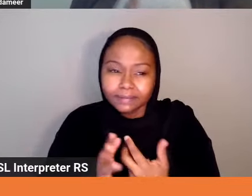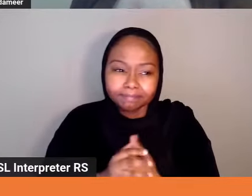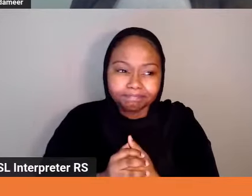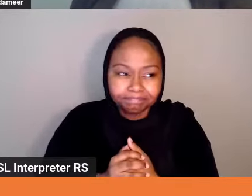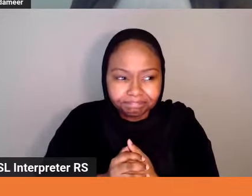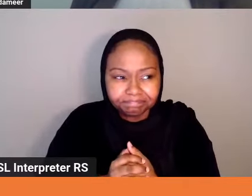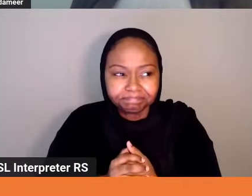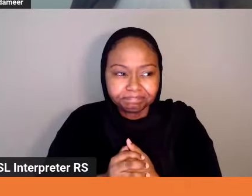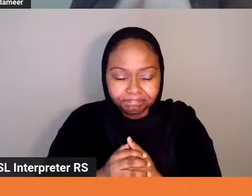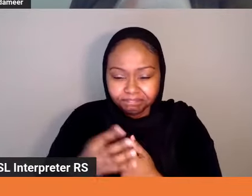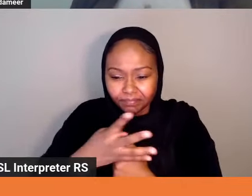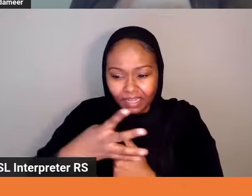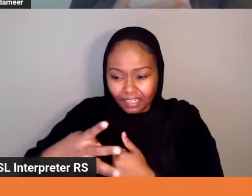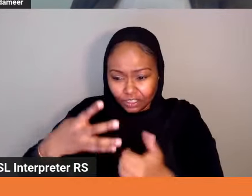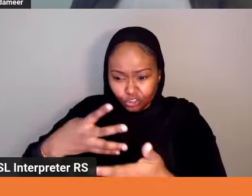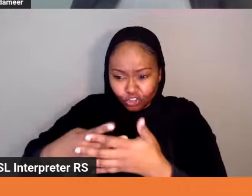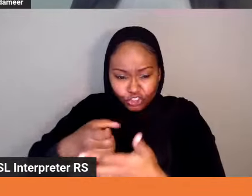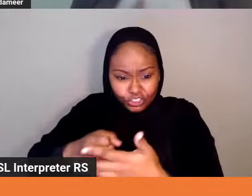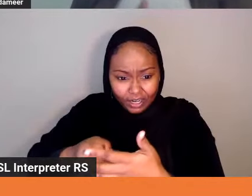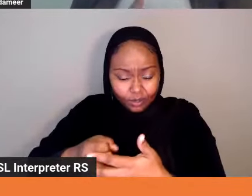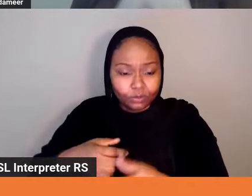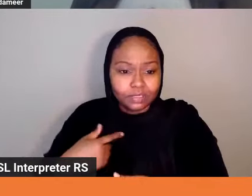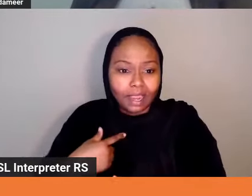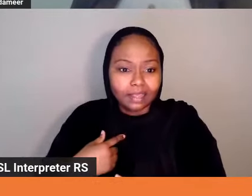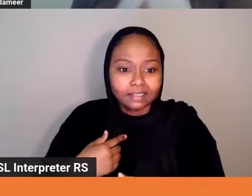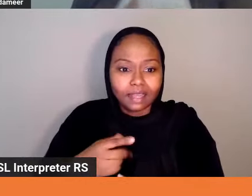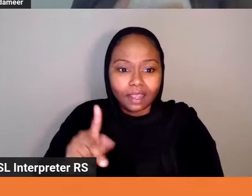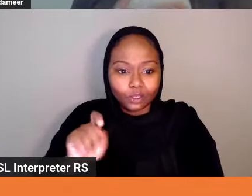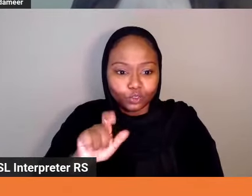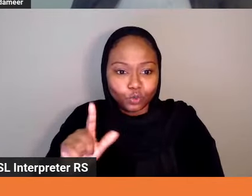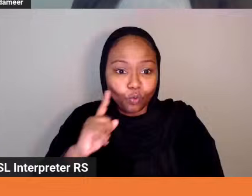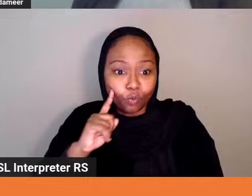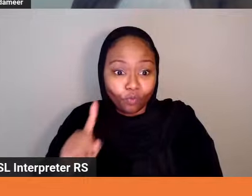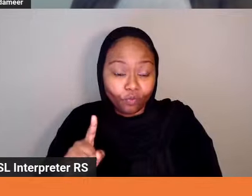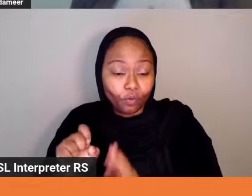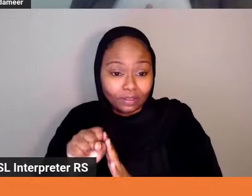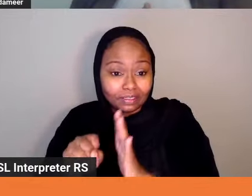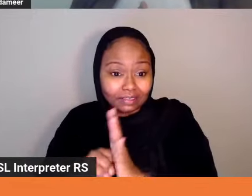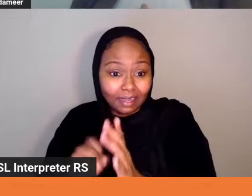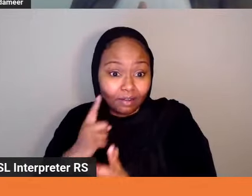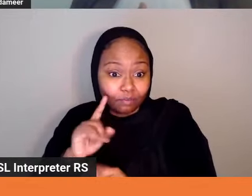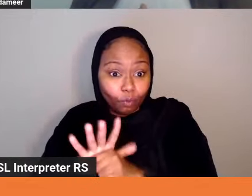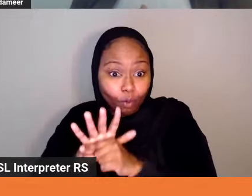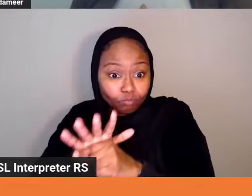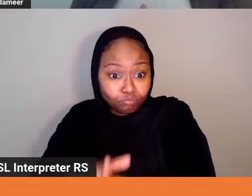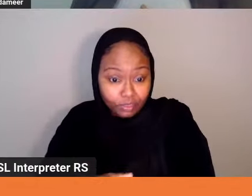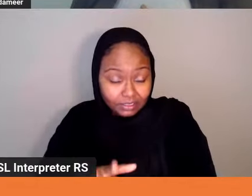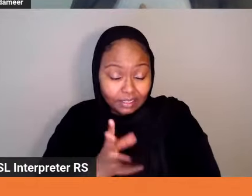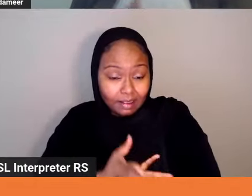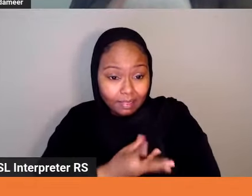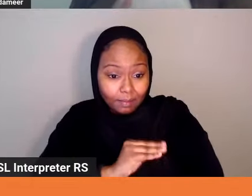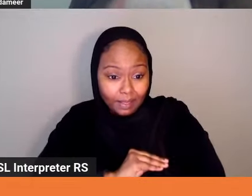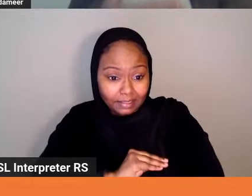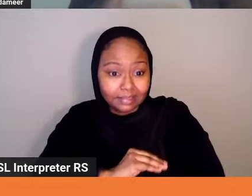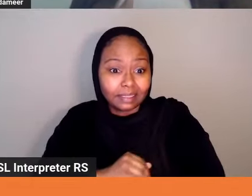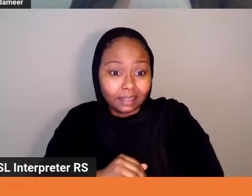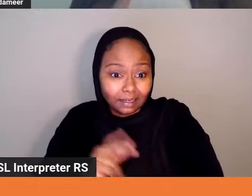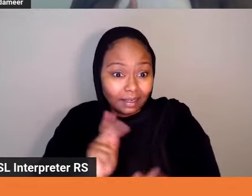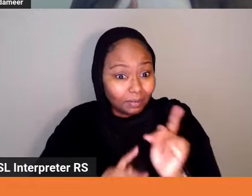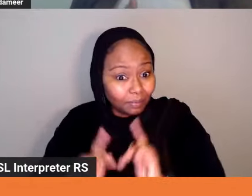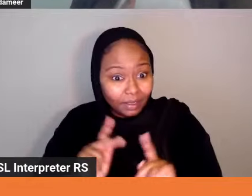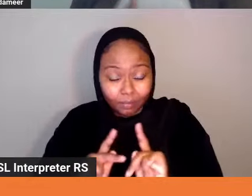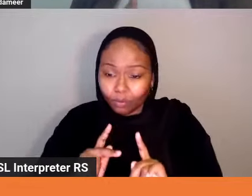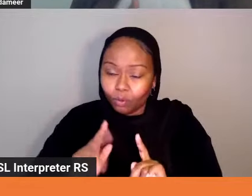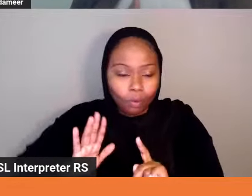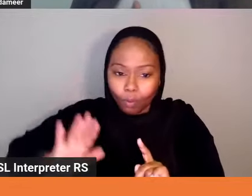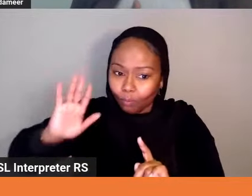and detention as the main tool of the state for oppressing the Palestinian people much, much